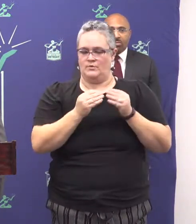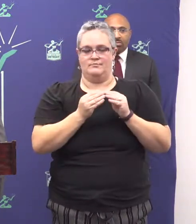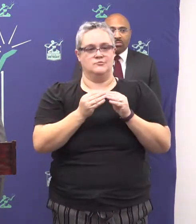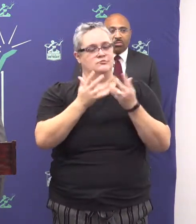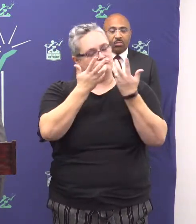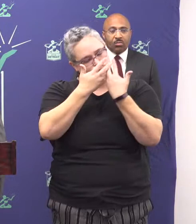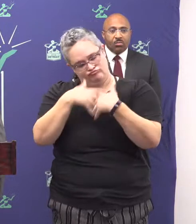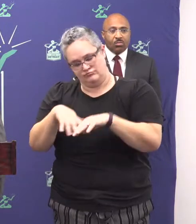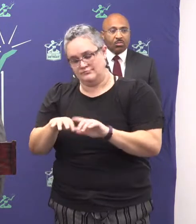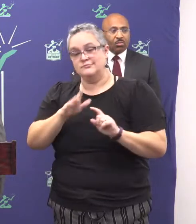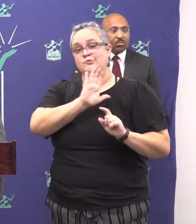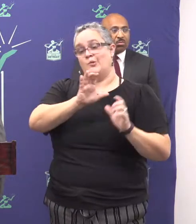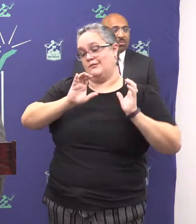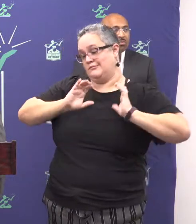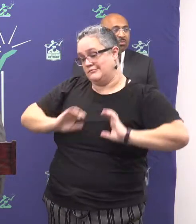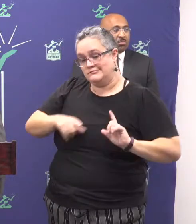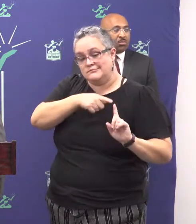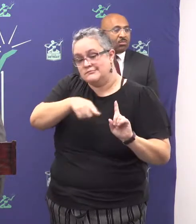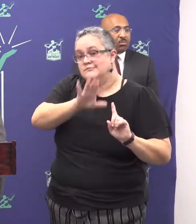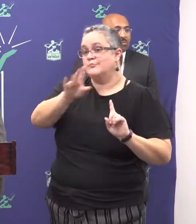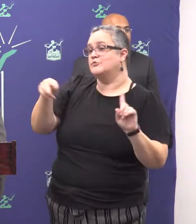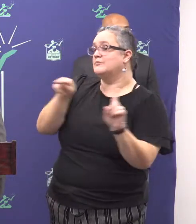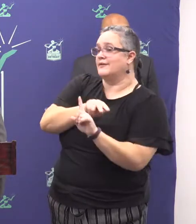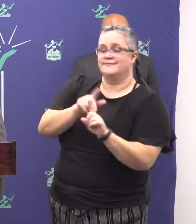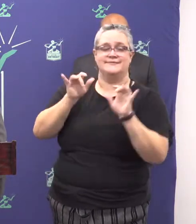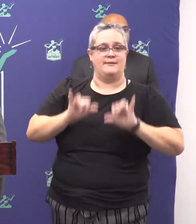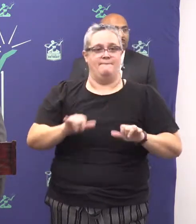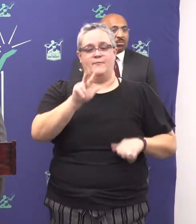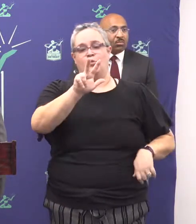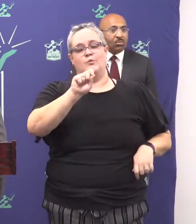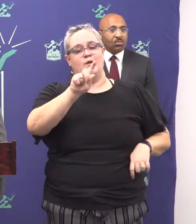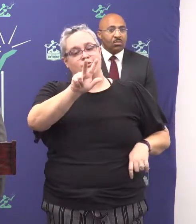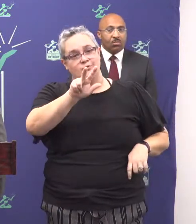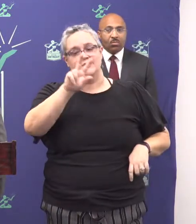seamless from our client's standpoint,